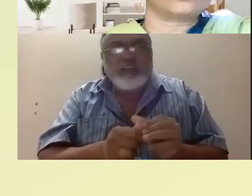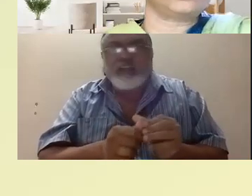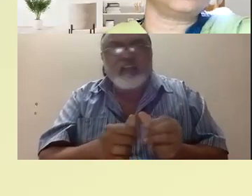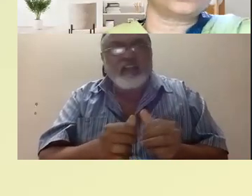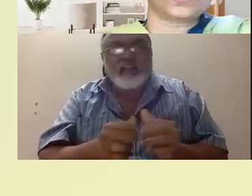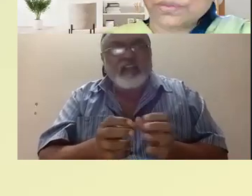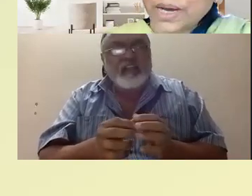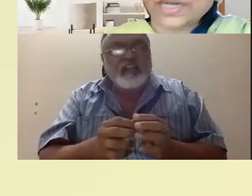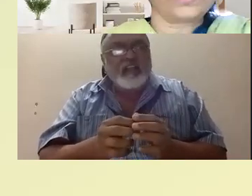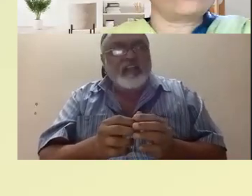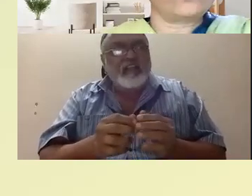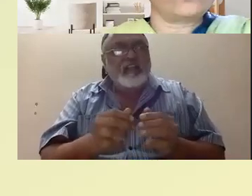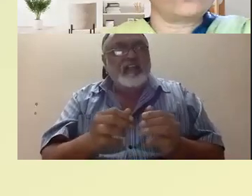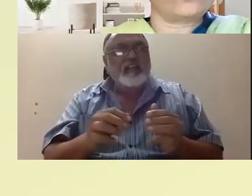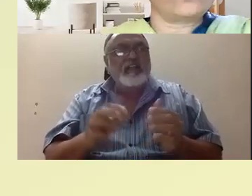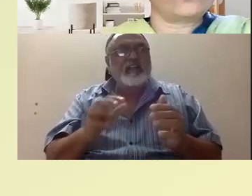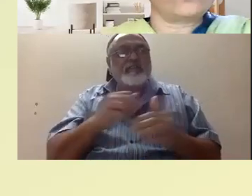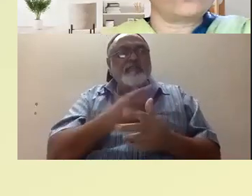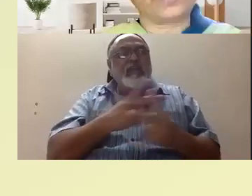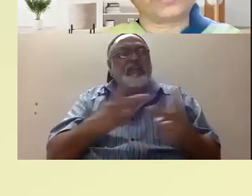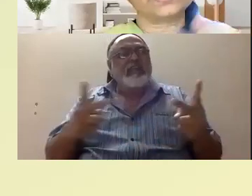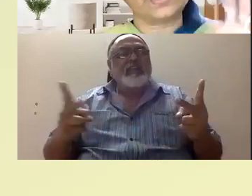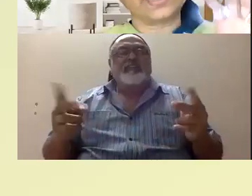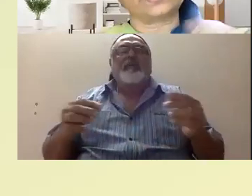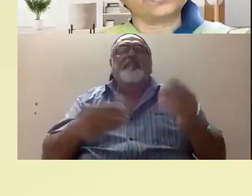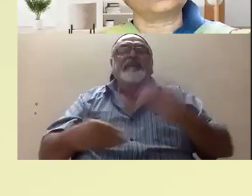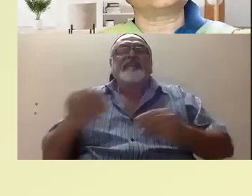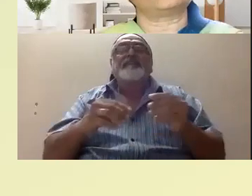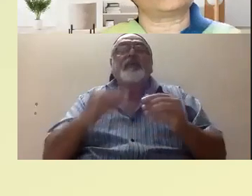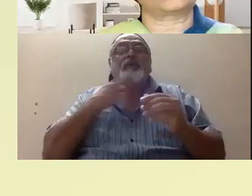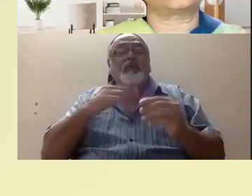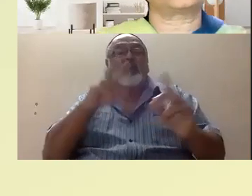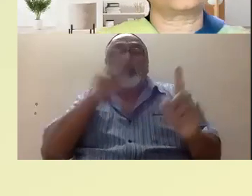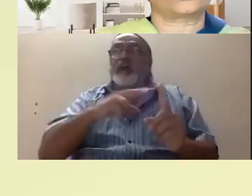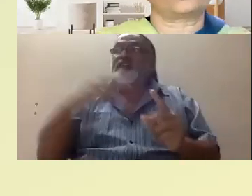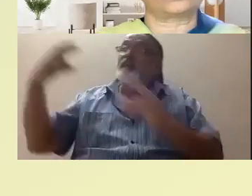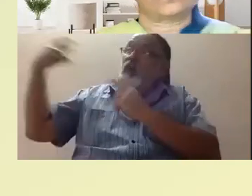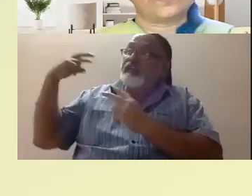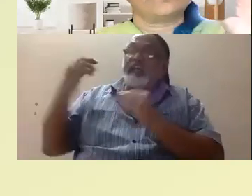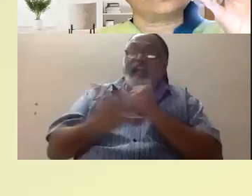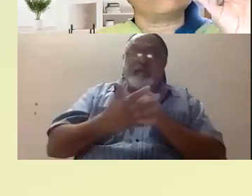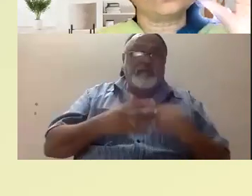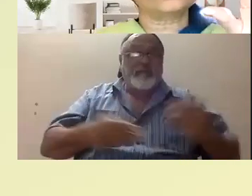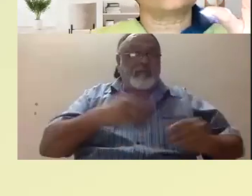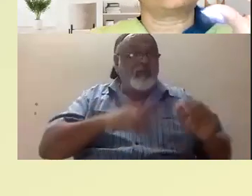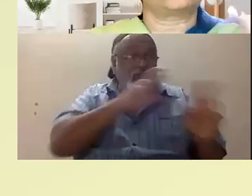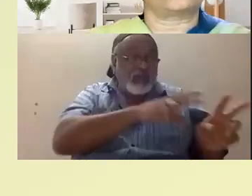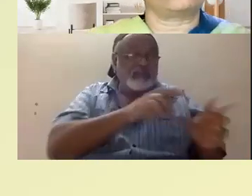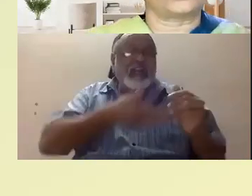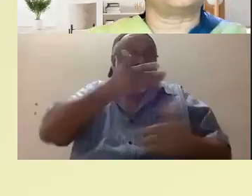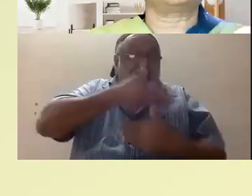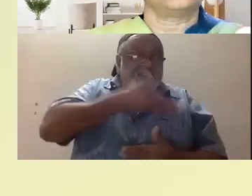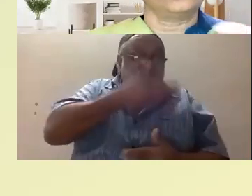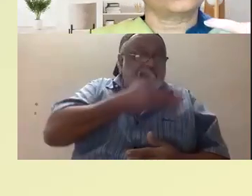handholding, linkages, market, finance, all this are part and parcel like any other businesses require. But the first four